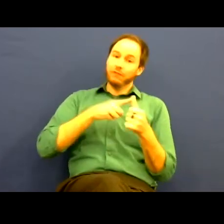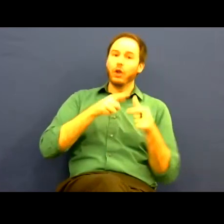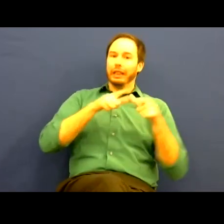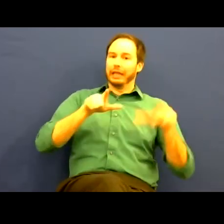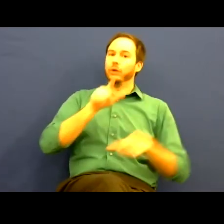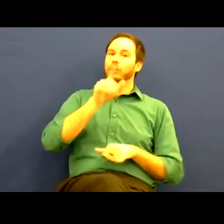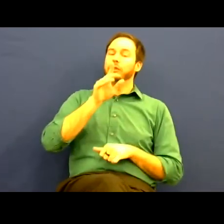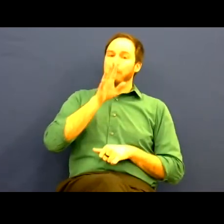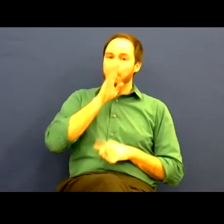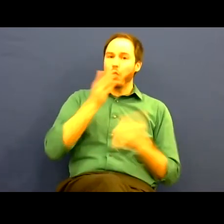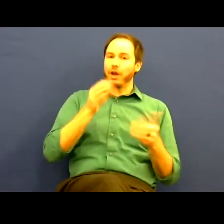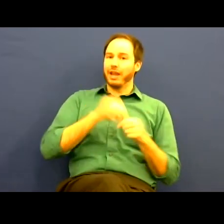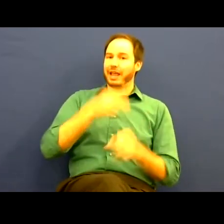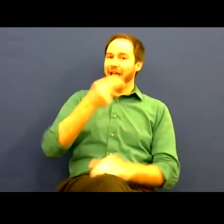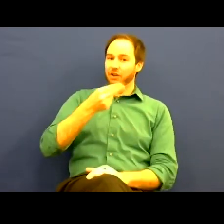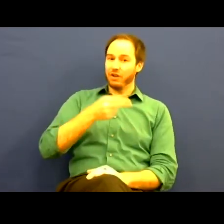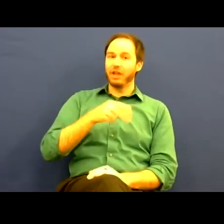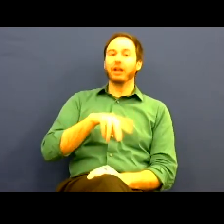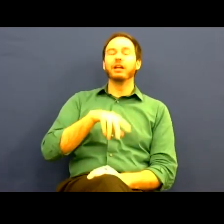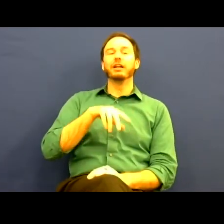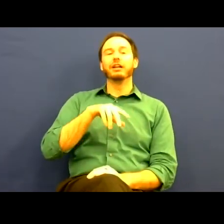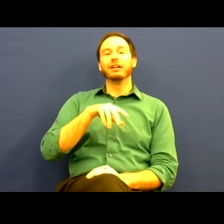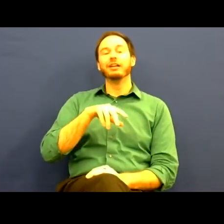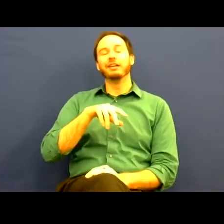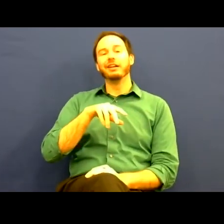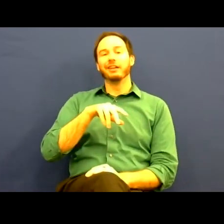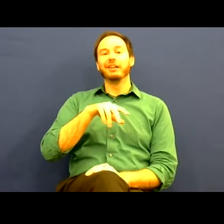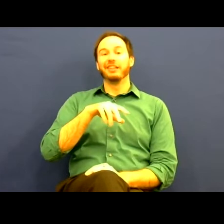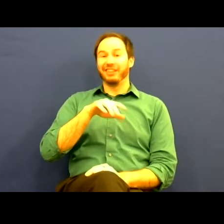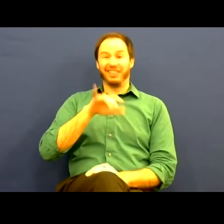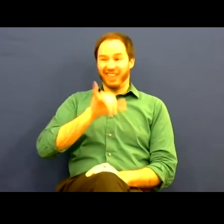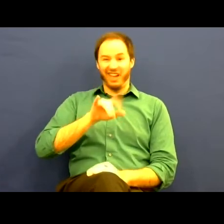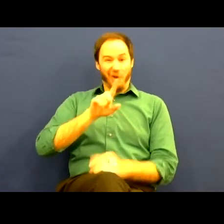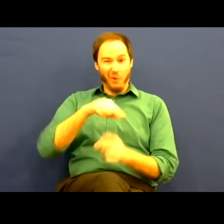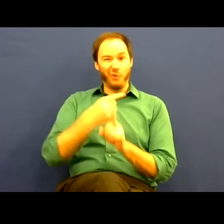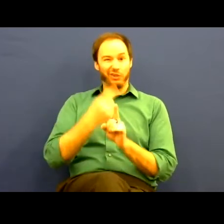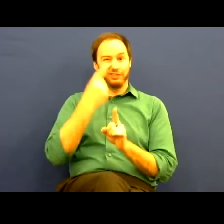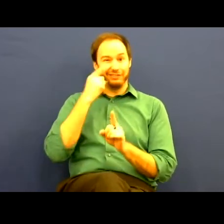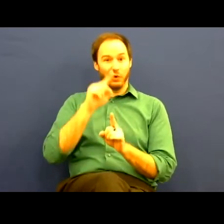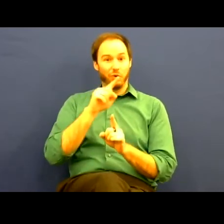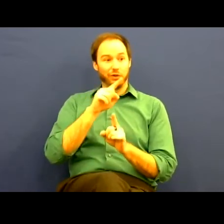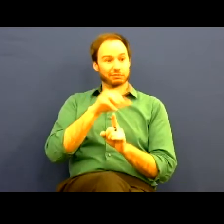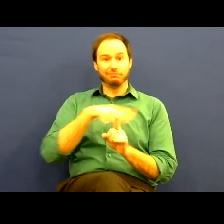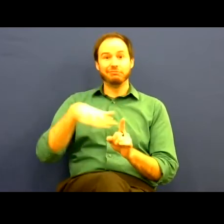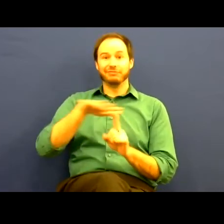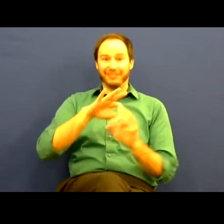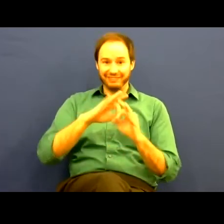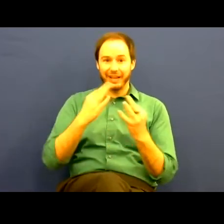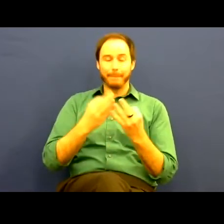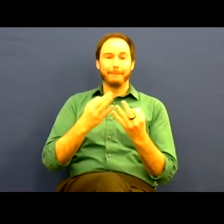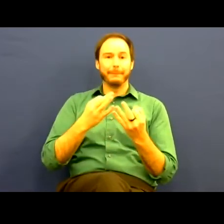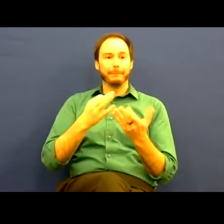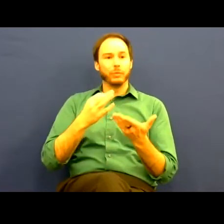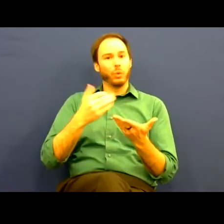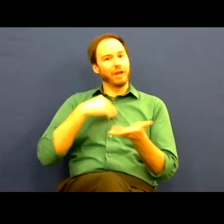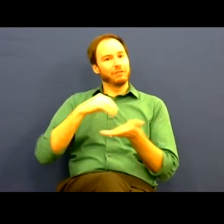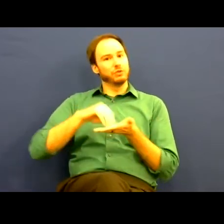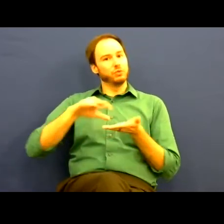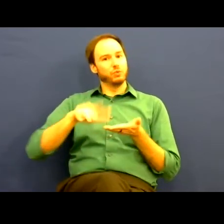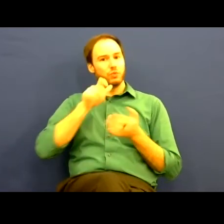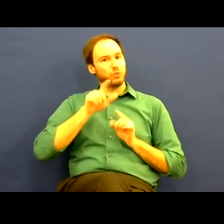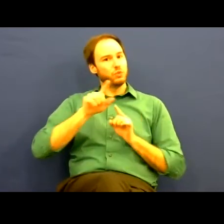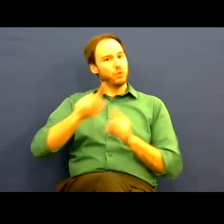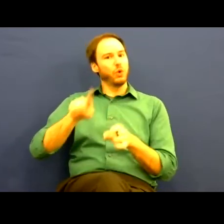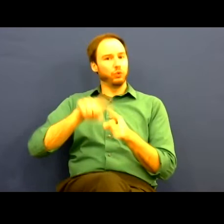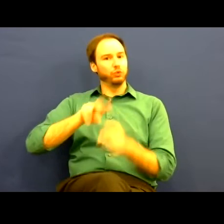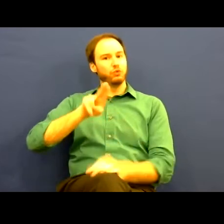Henrietta. These are, and that's just for families who have a student in